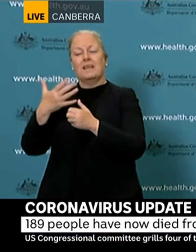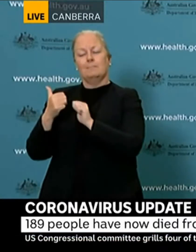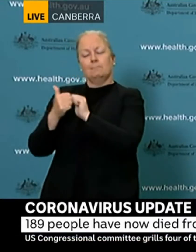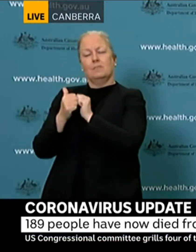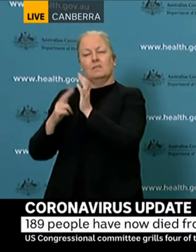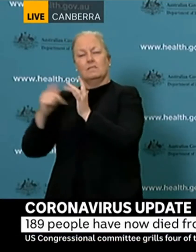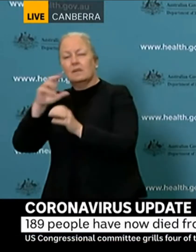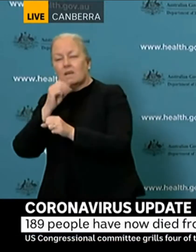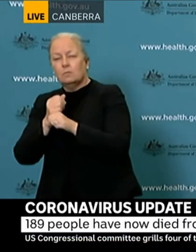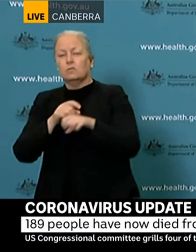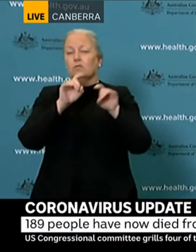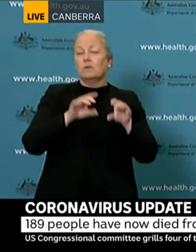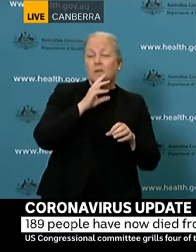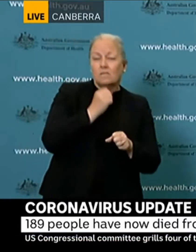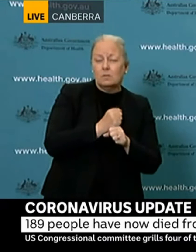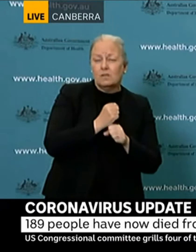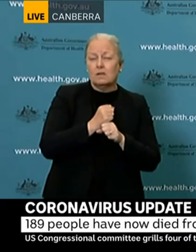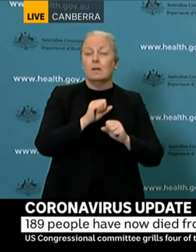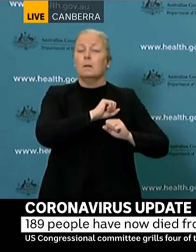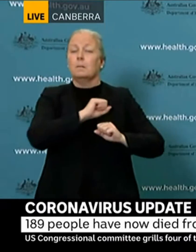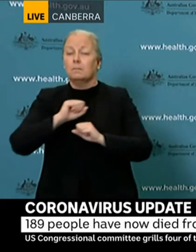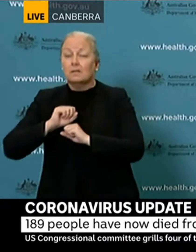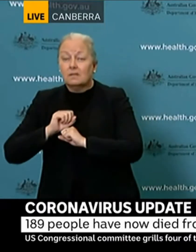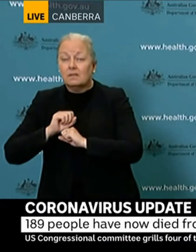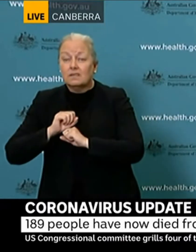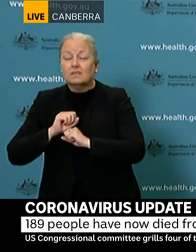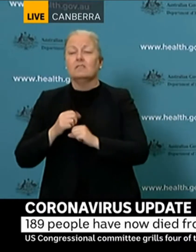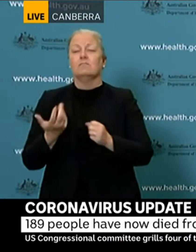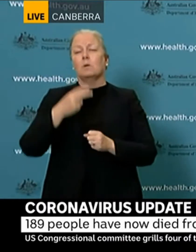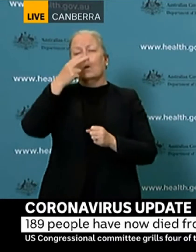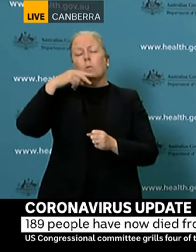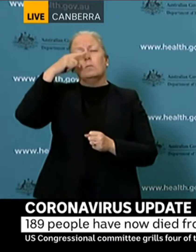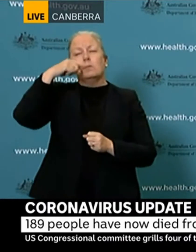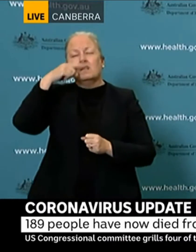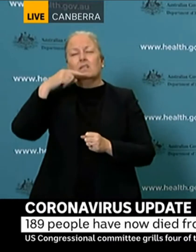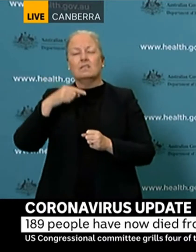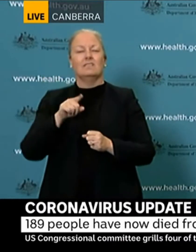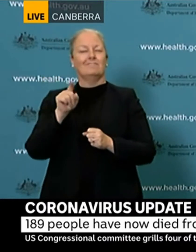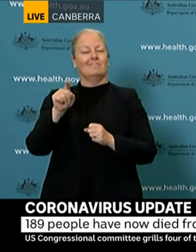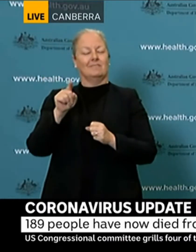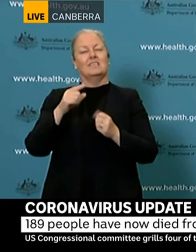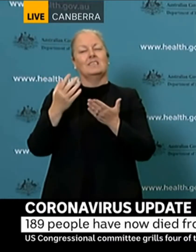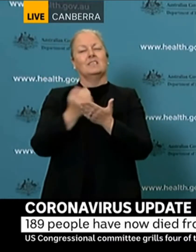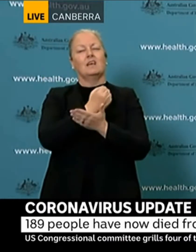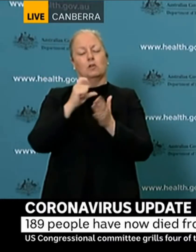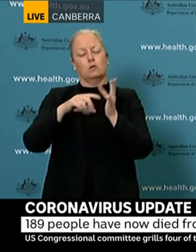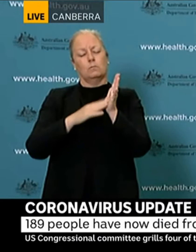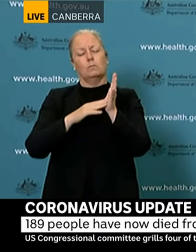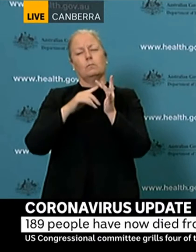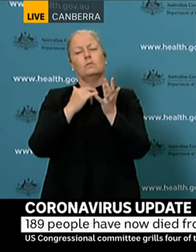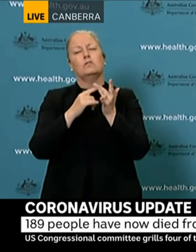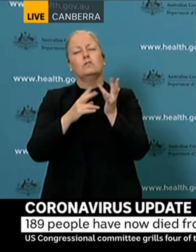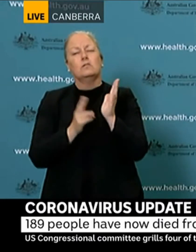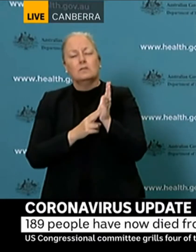Government, the Commonwealth Government, the Defence Force, the Aged Care Quality and Safety Commission and